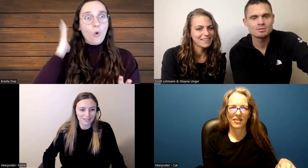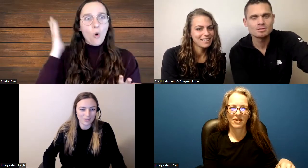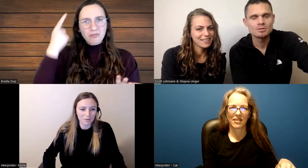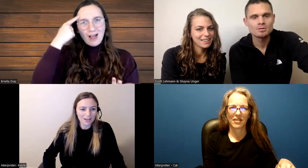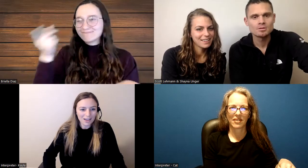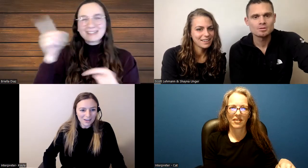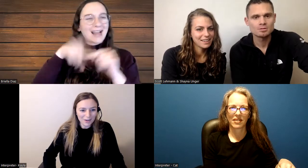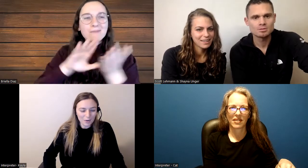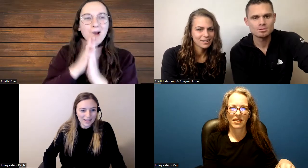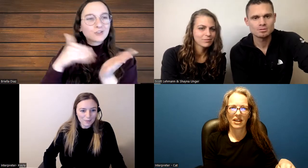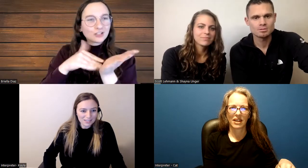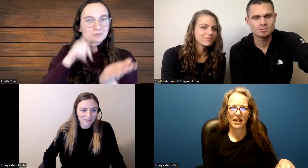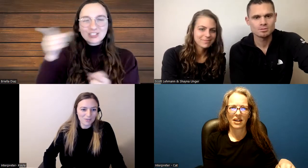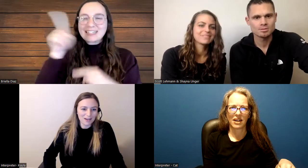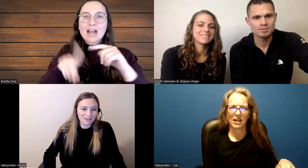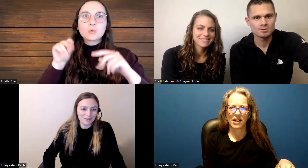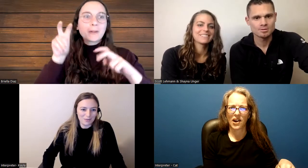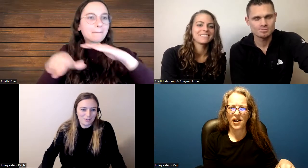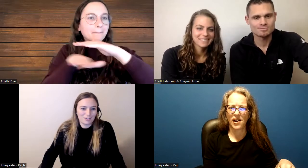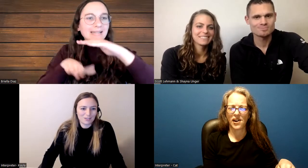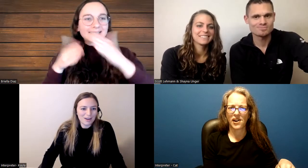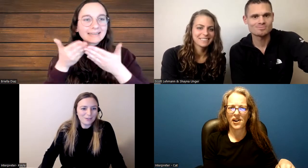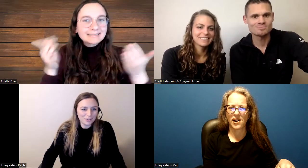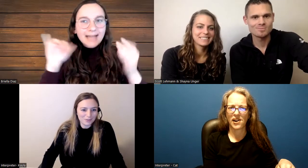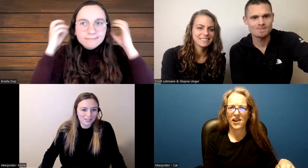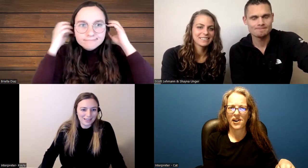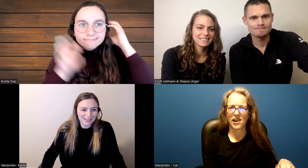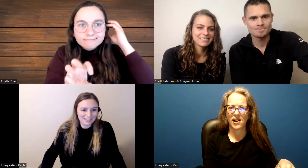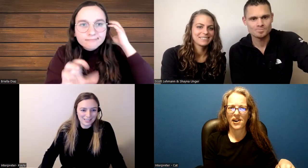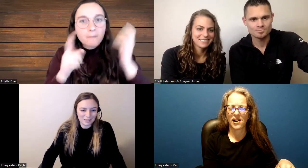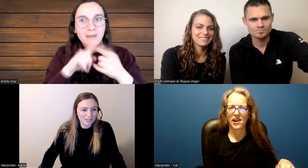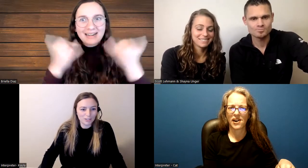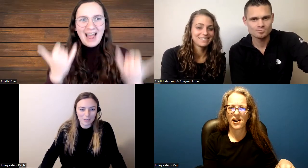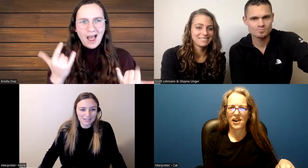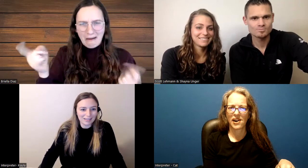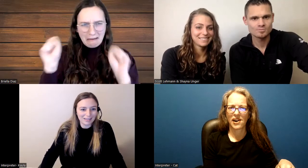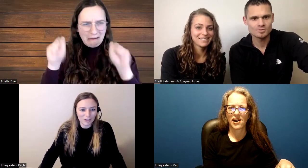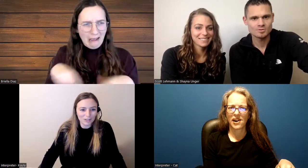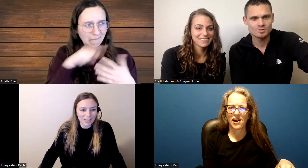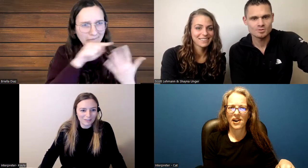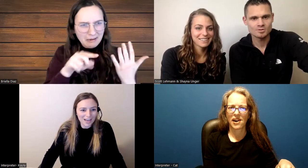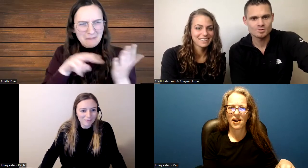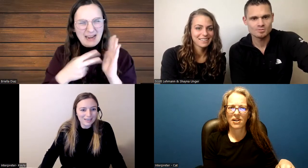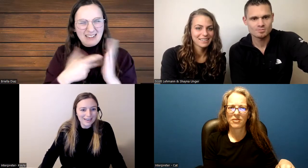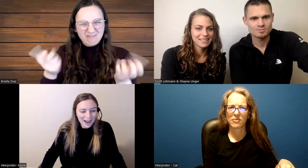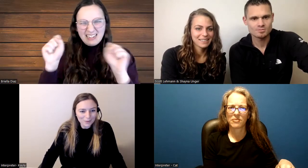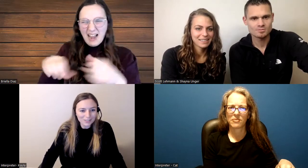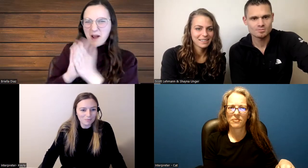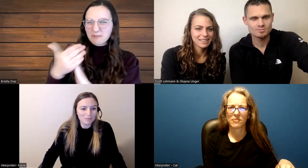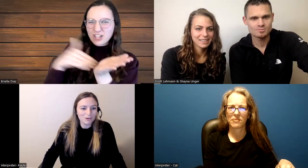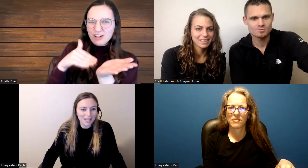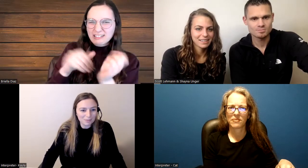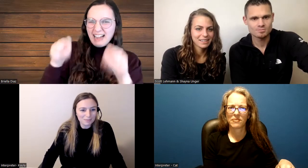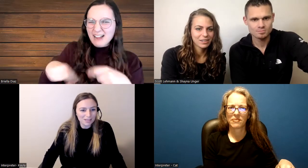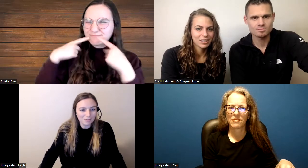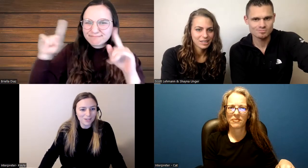visual stethoscope, you know, and that wasn't something that, you know, doctors could ever use. And it's something just basic that doctors have to have. But now deaf